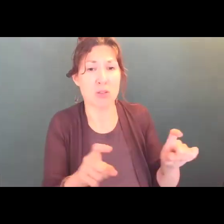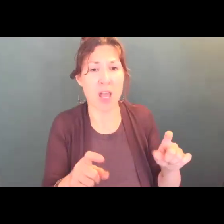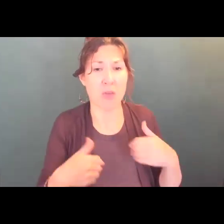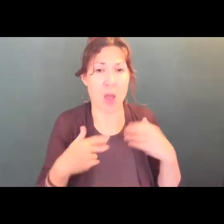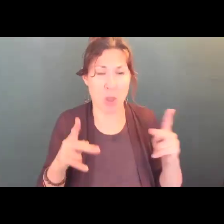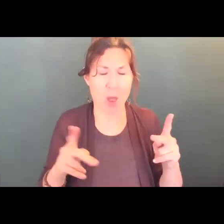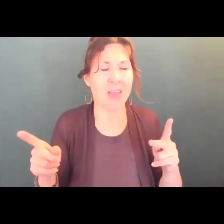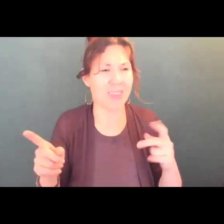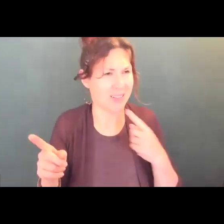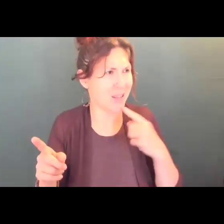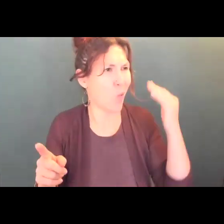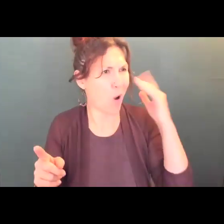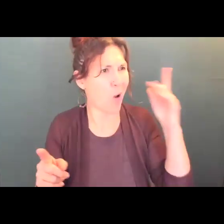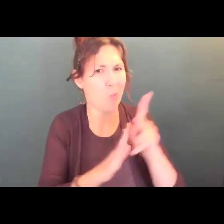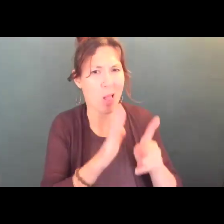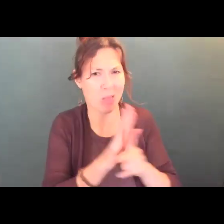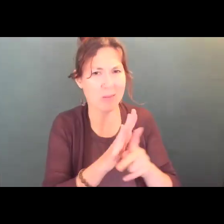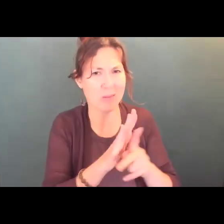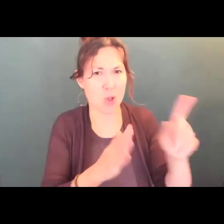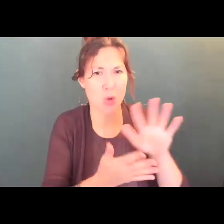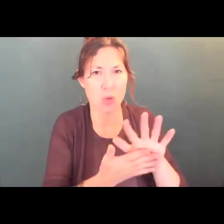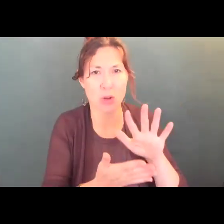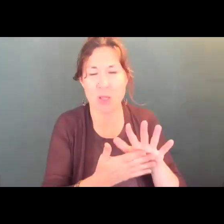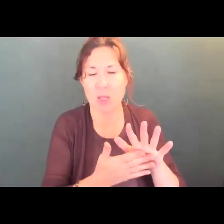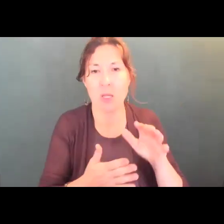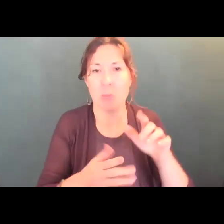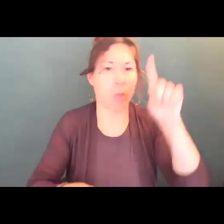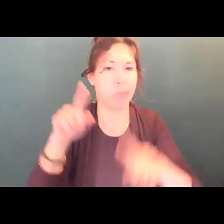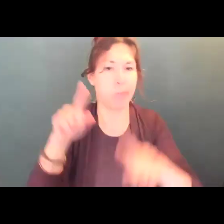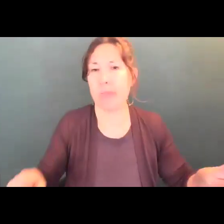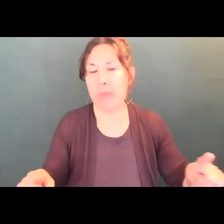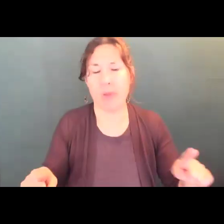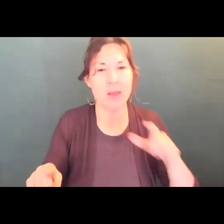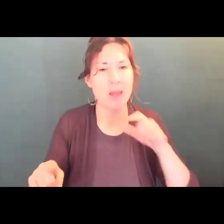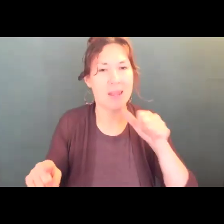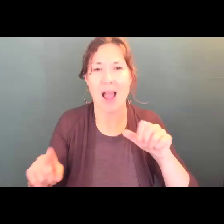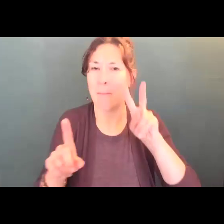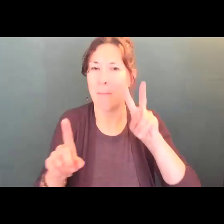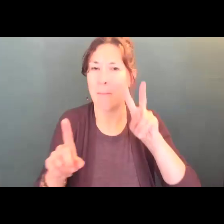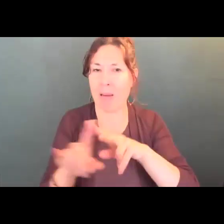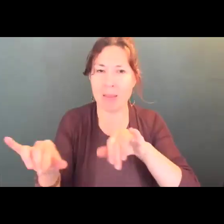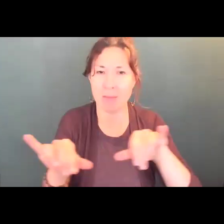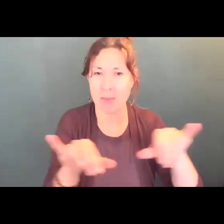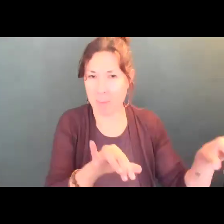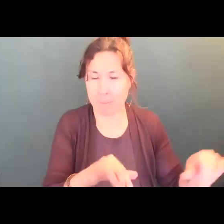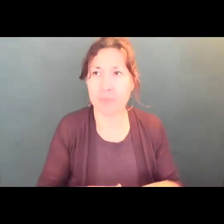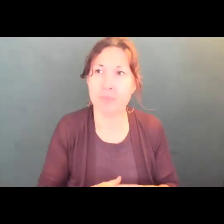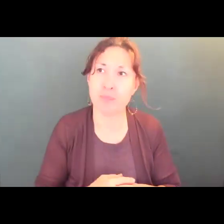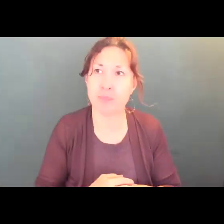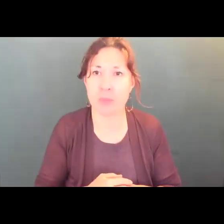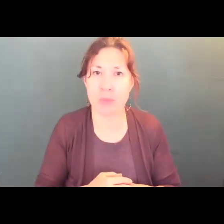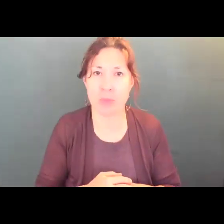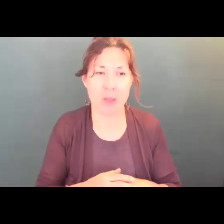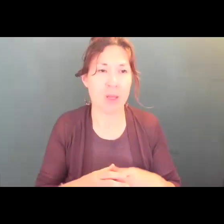school's cell phone policy, there is inconsistency in the policy's 30 seconds. implementation, which is the